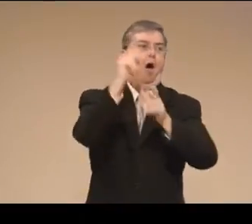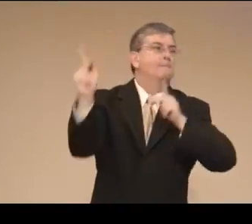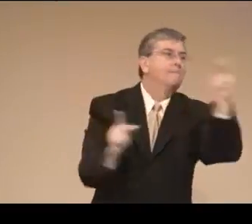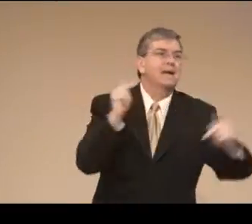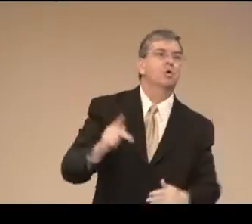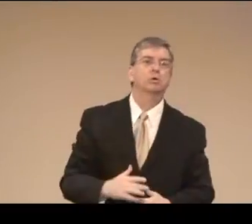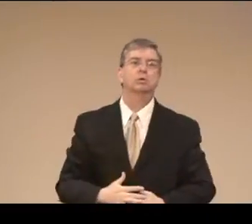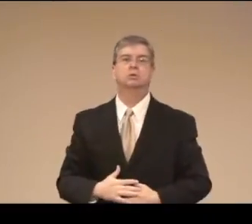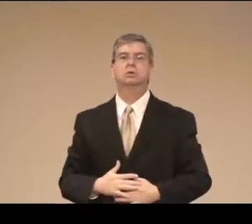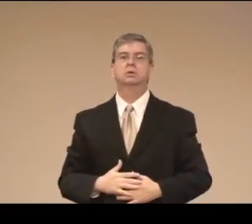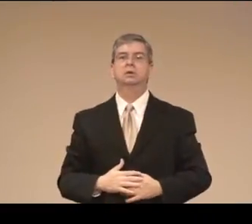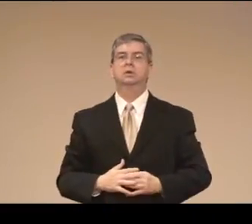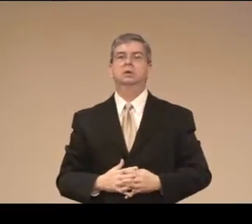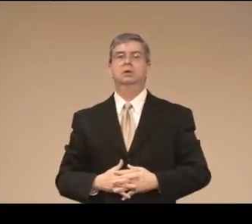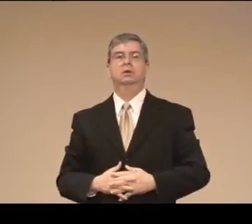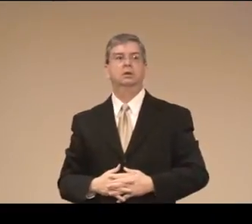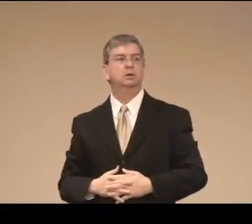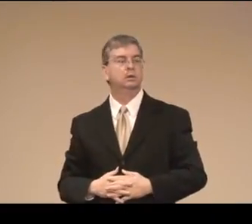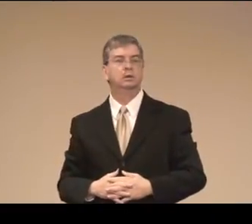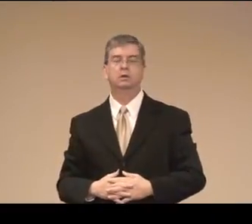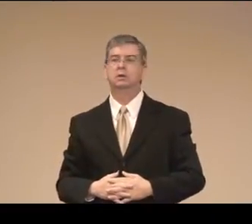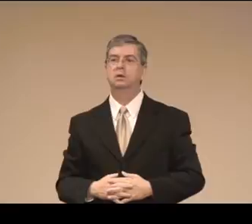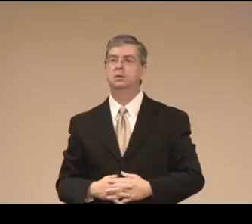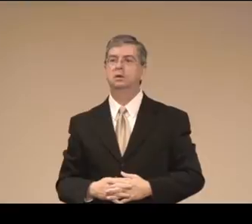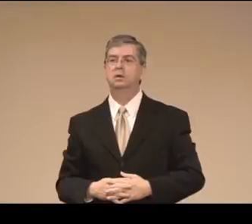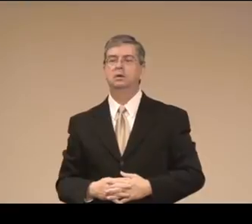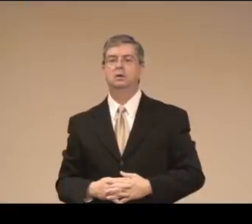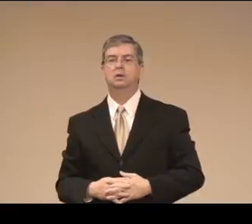for God's power that He will help His people.